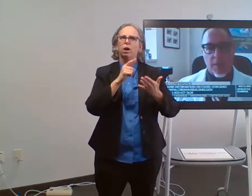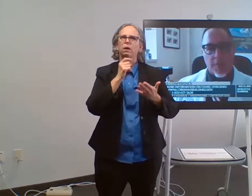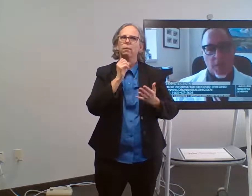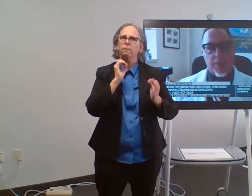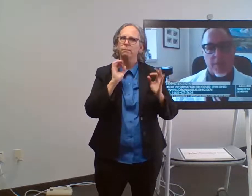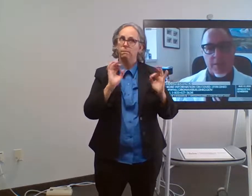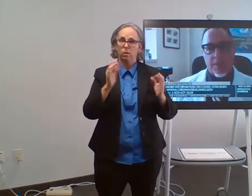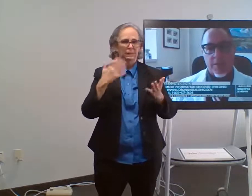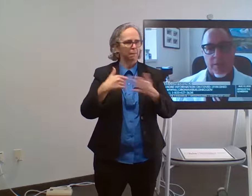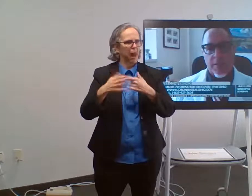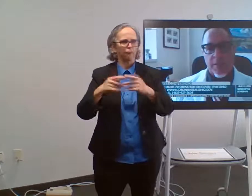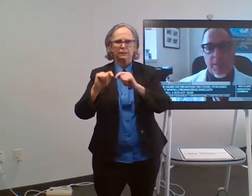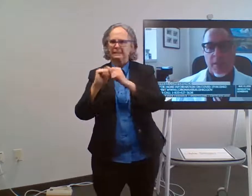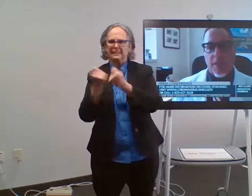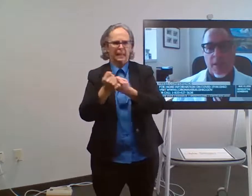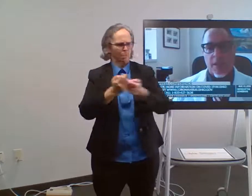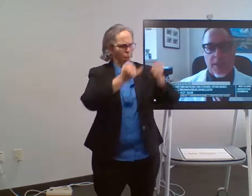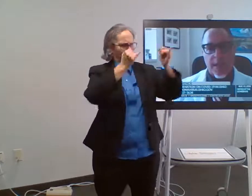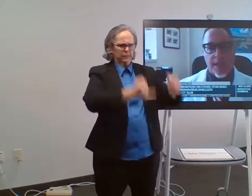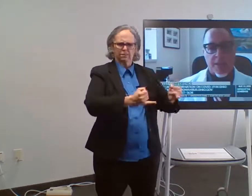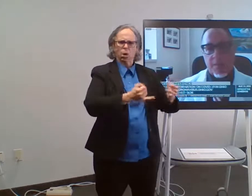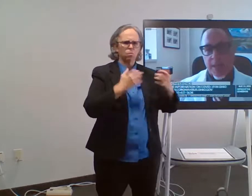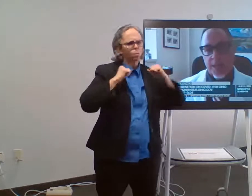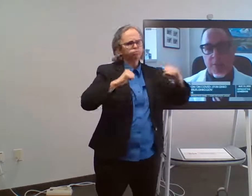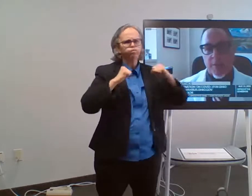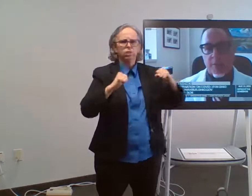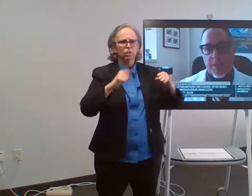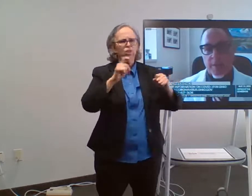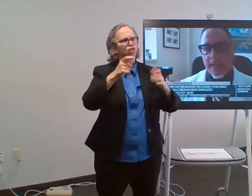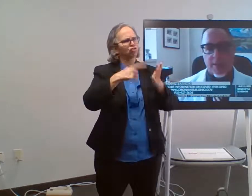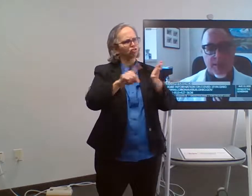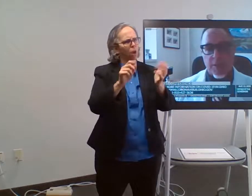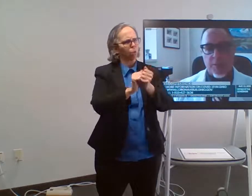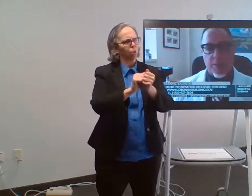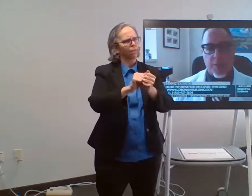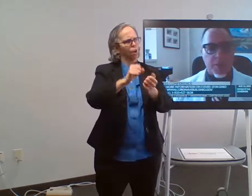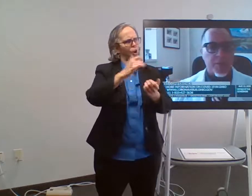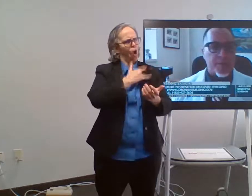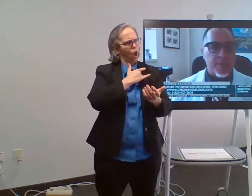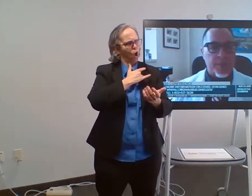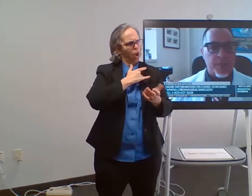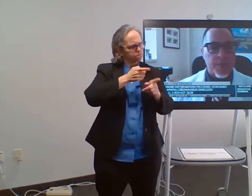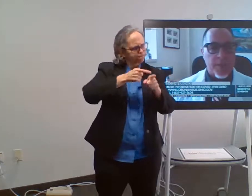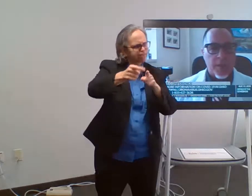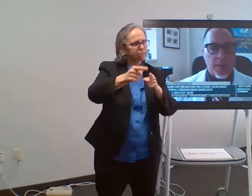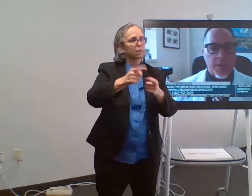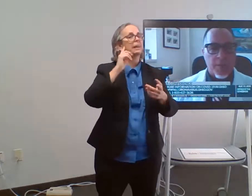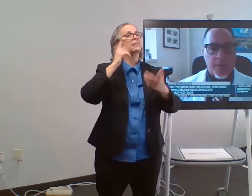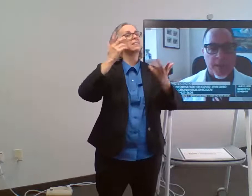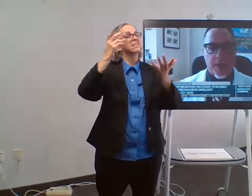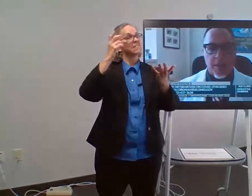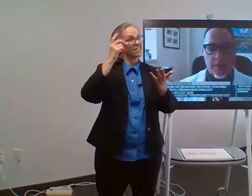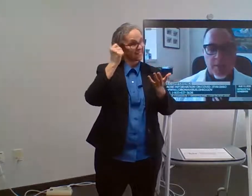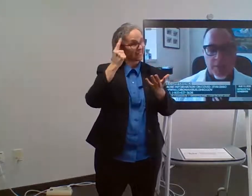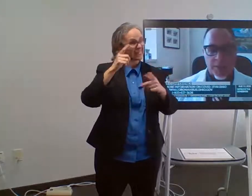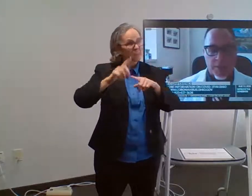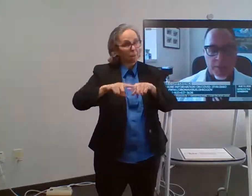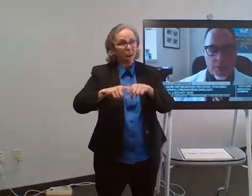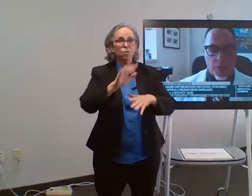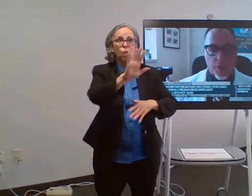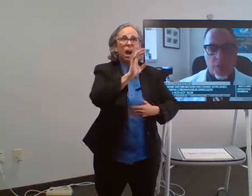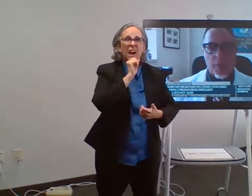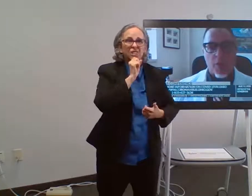level of clearance is dependent on the age of the patient, probably the activity they're doing, and their symptoms. And